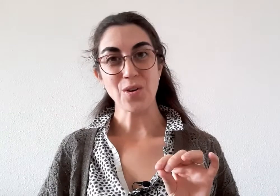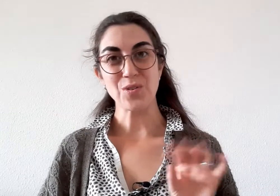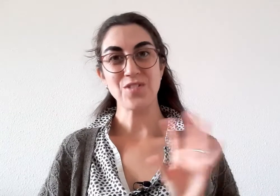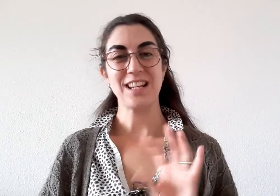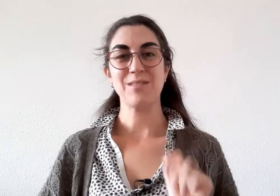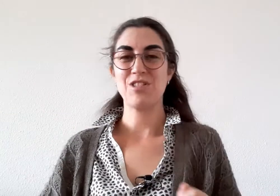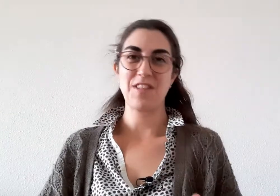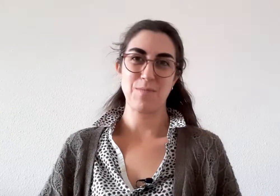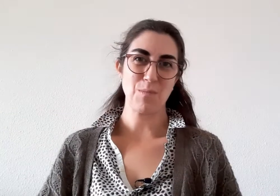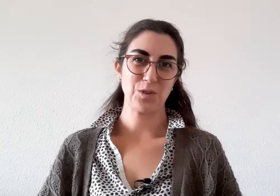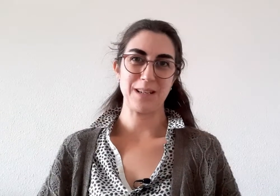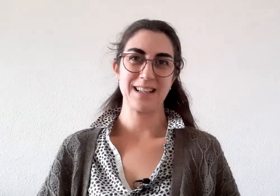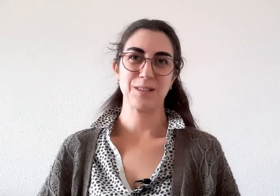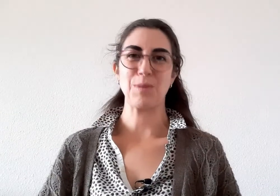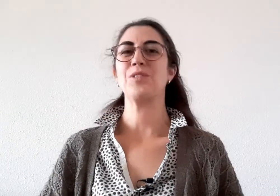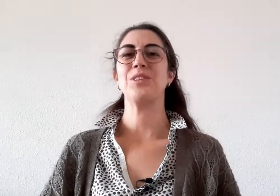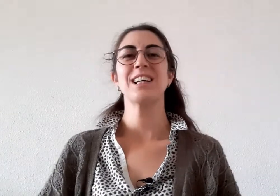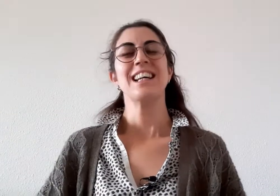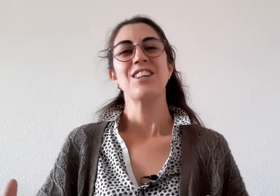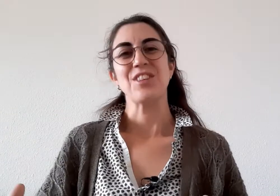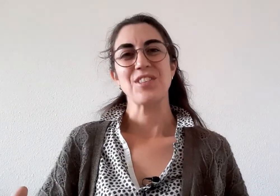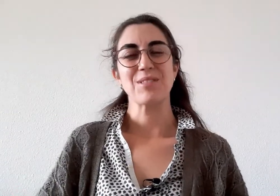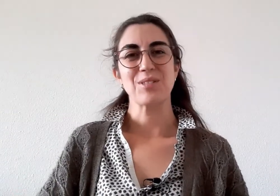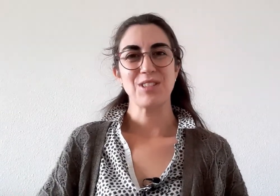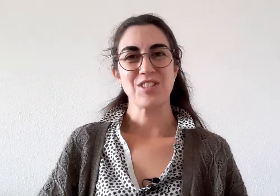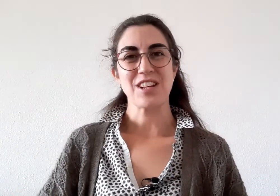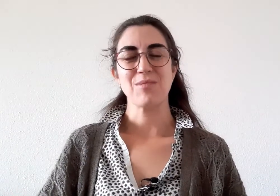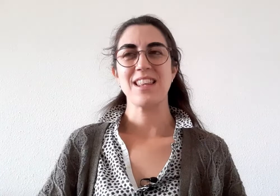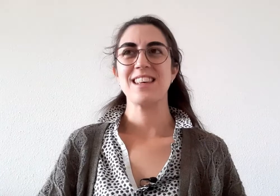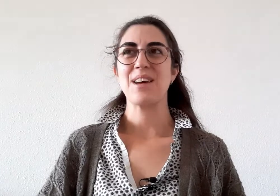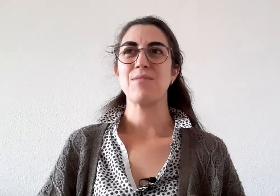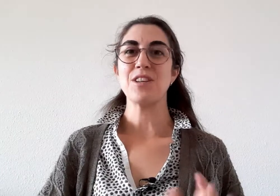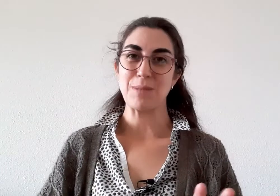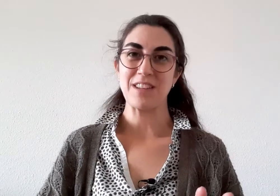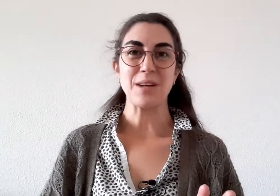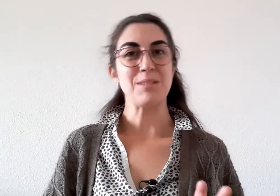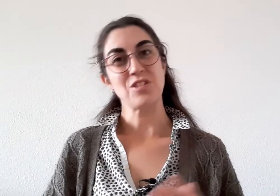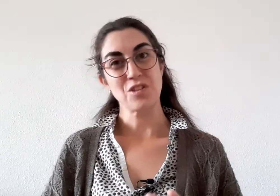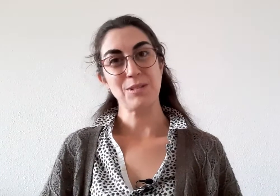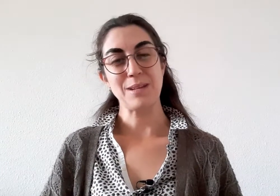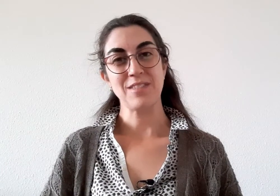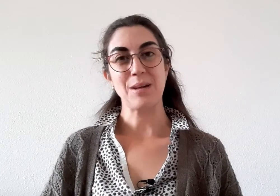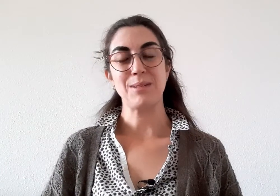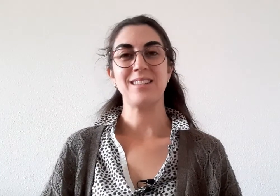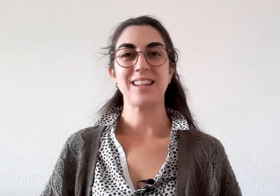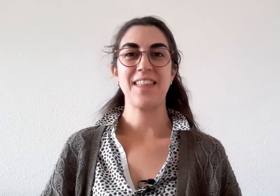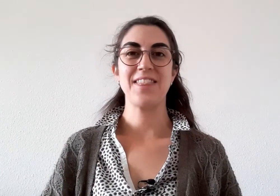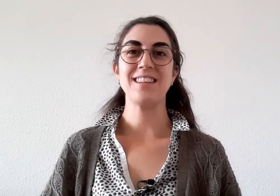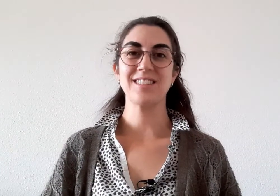of the language that they've most been exposed to. So there was some research done with French-speaking families and German-speaking families, and they